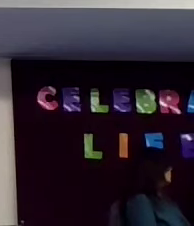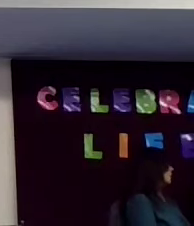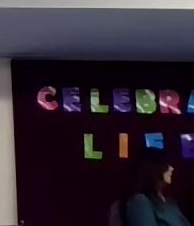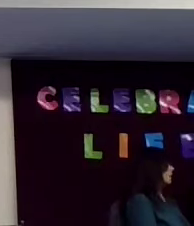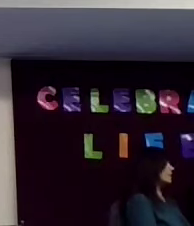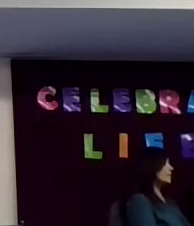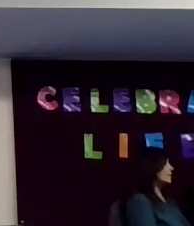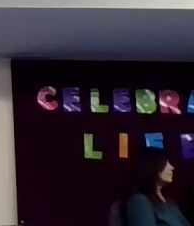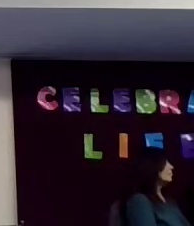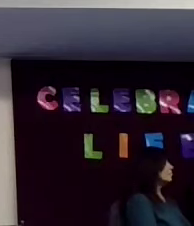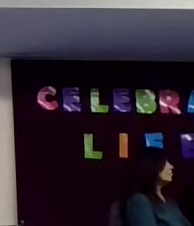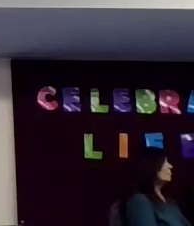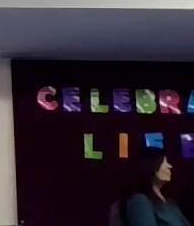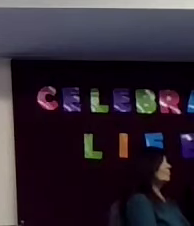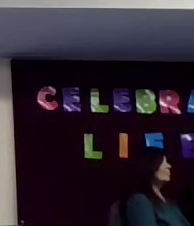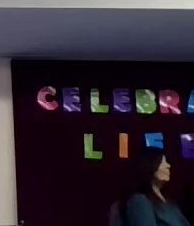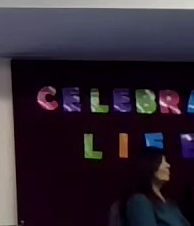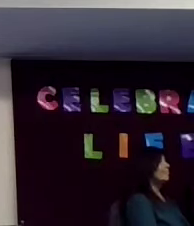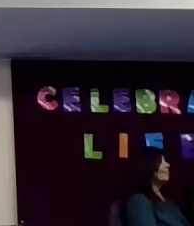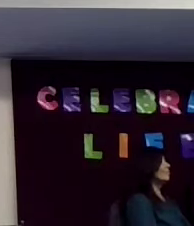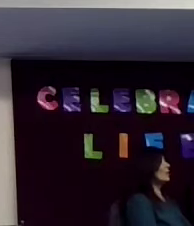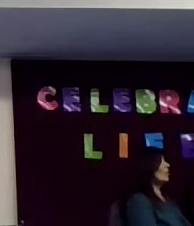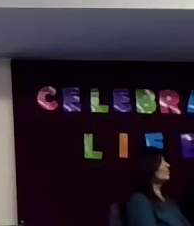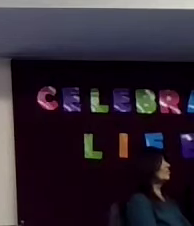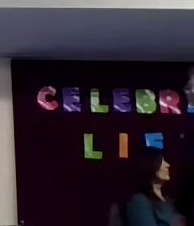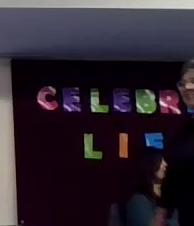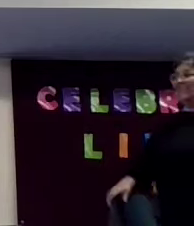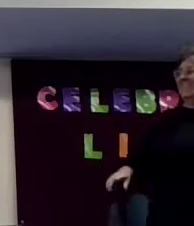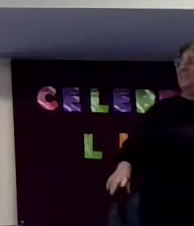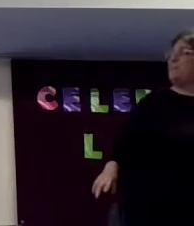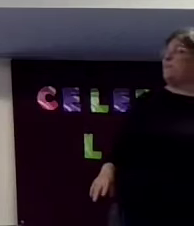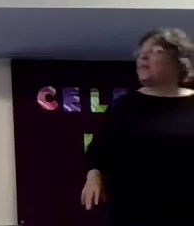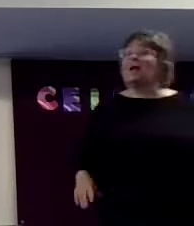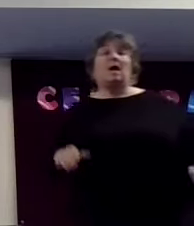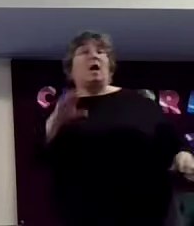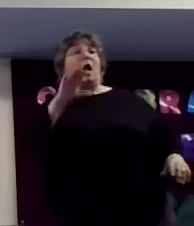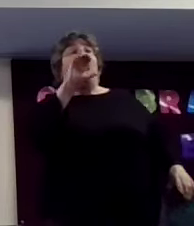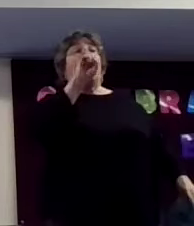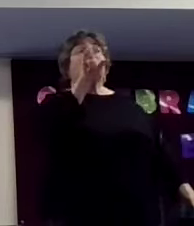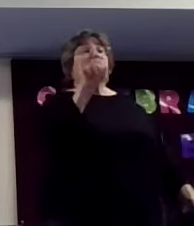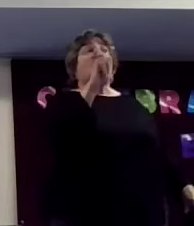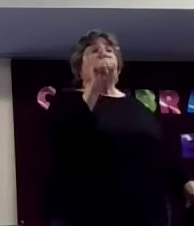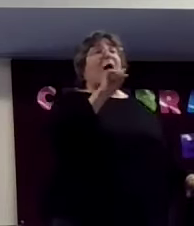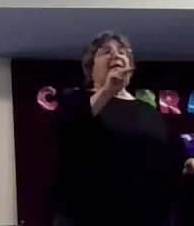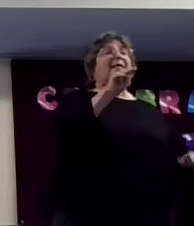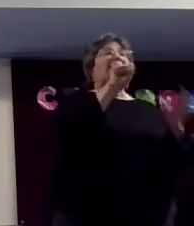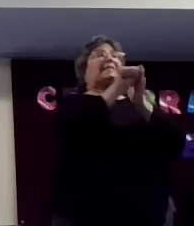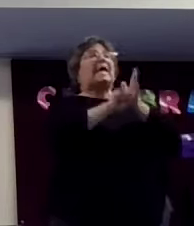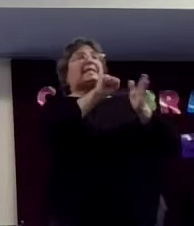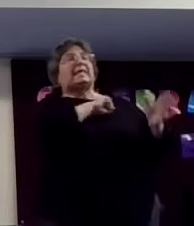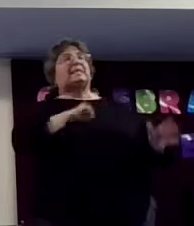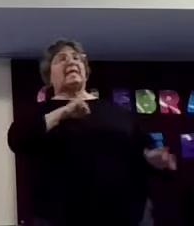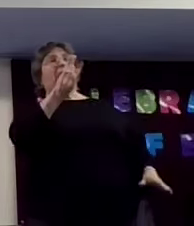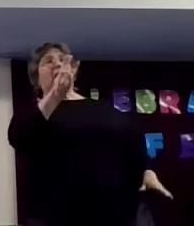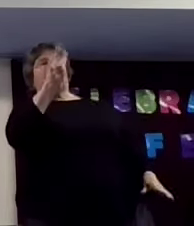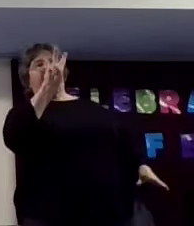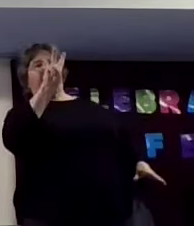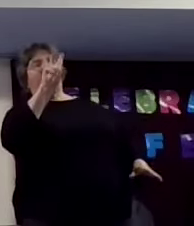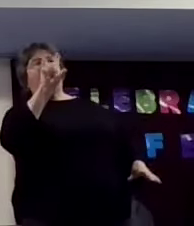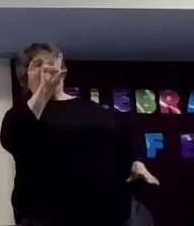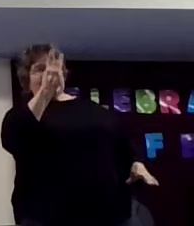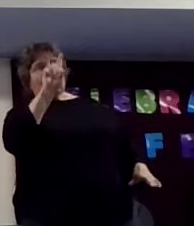Okay, so our next candidate is here. I'd like to welcome Sean Ryan, State Senator of the 61st